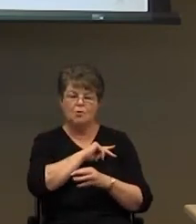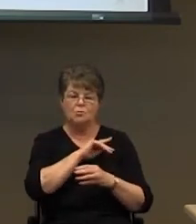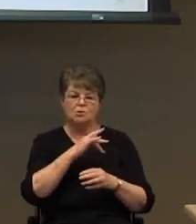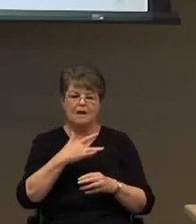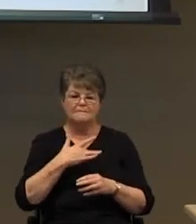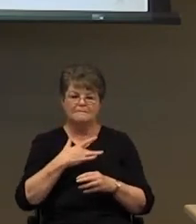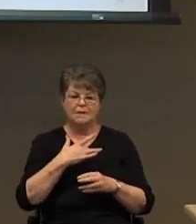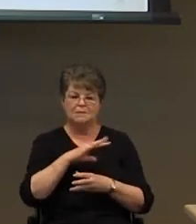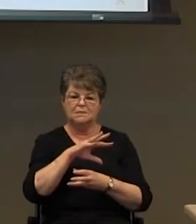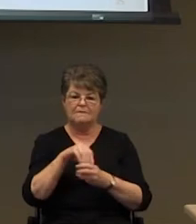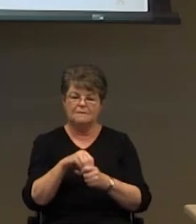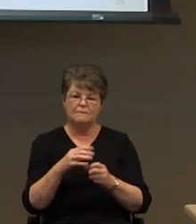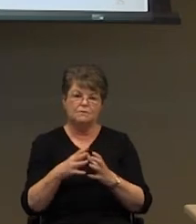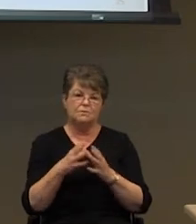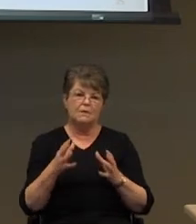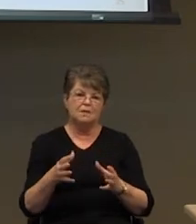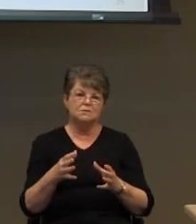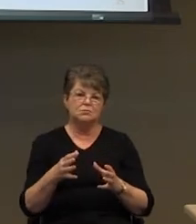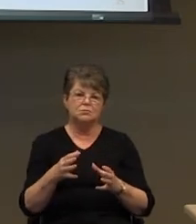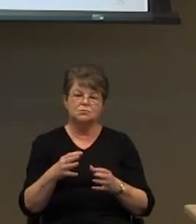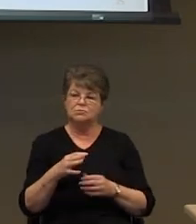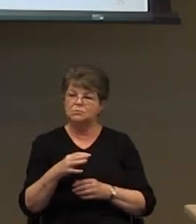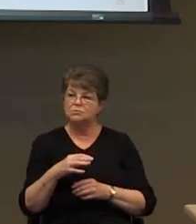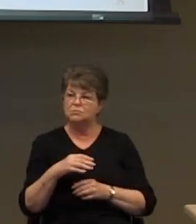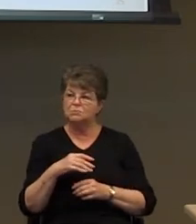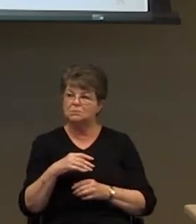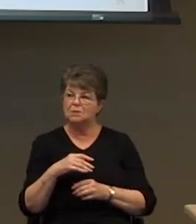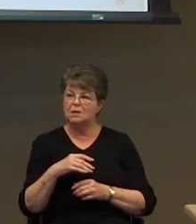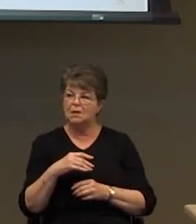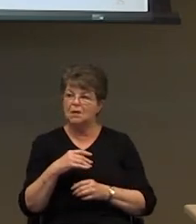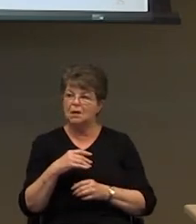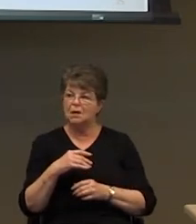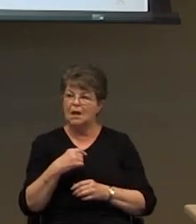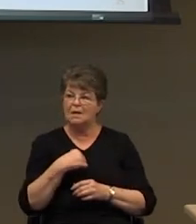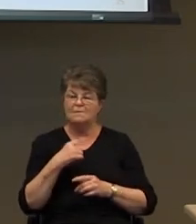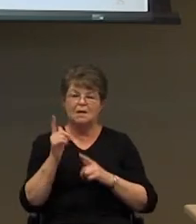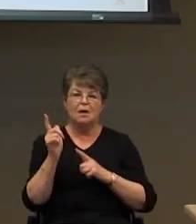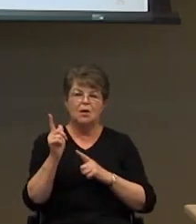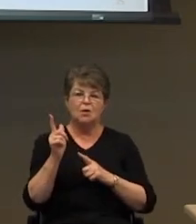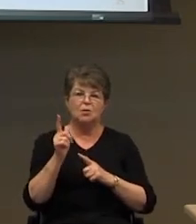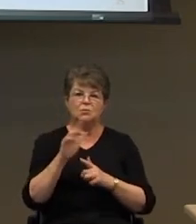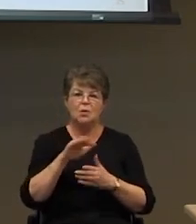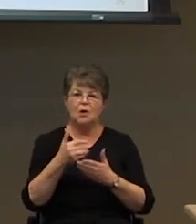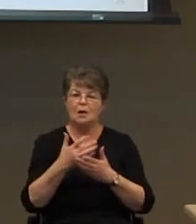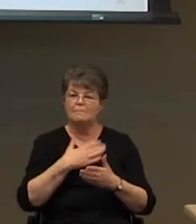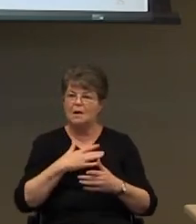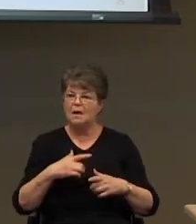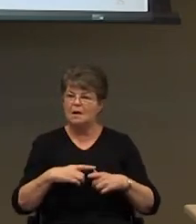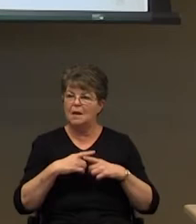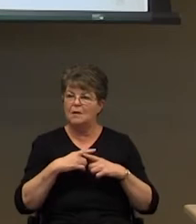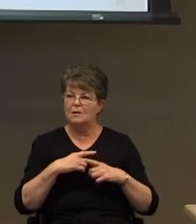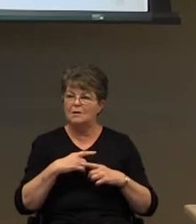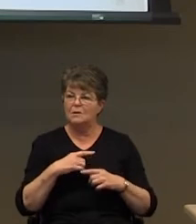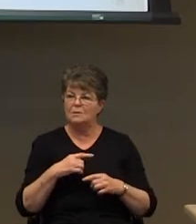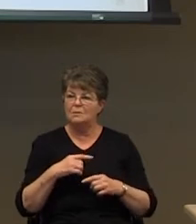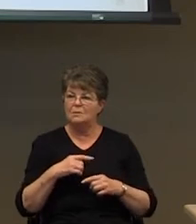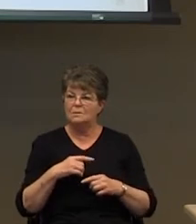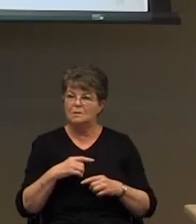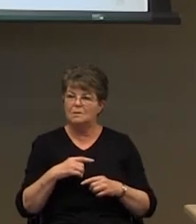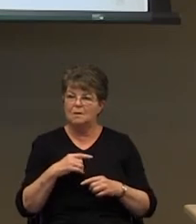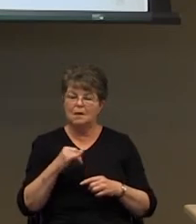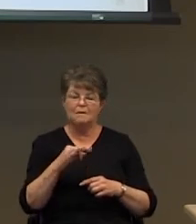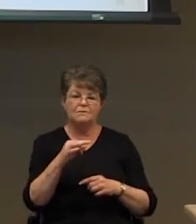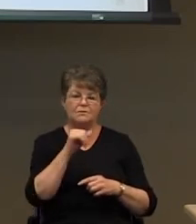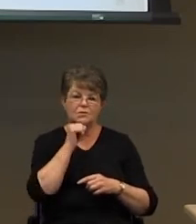getting involved too much, you know. And I've been a hunter all my life, and you know what I'm saying, if you got a dog with one hunt, you shoot